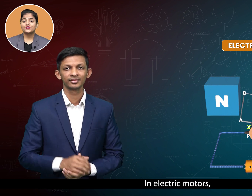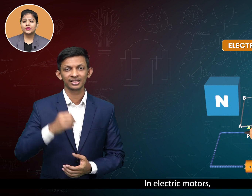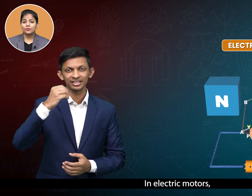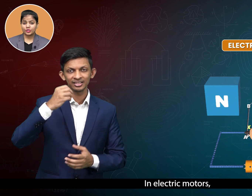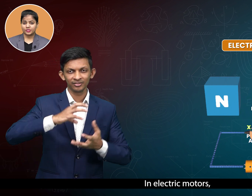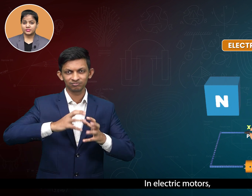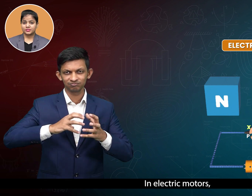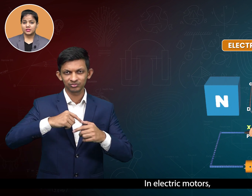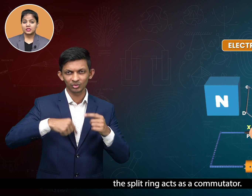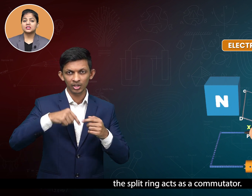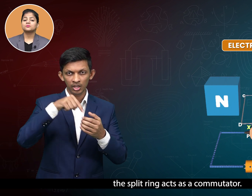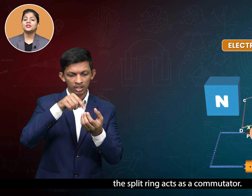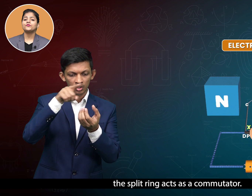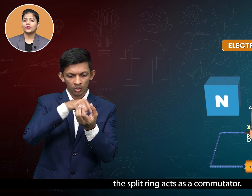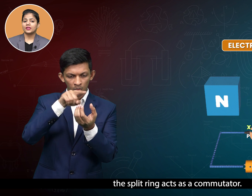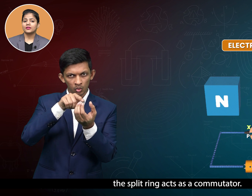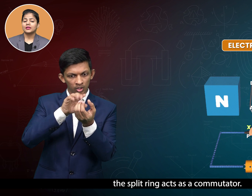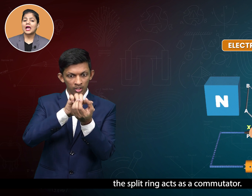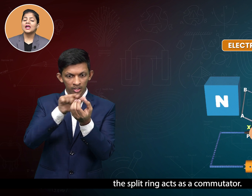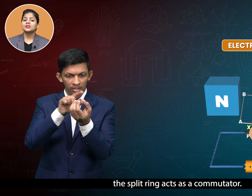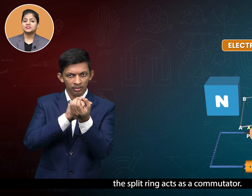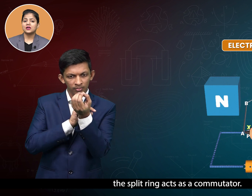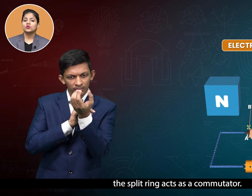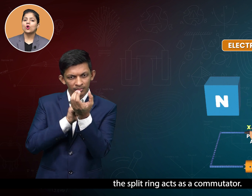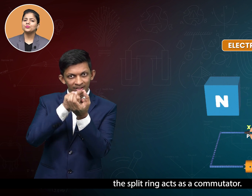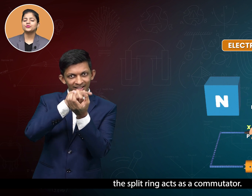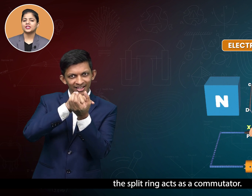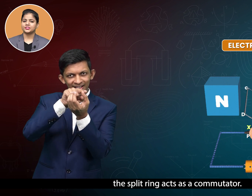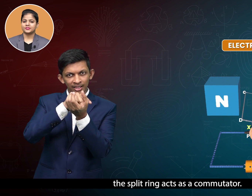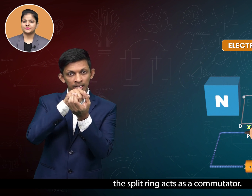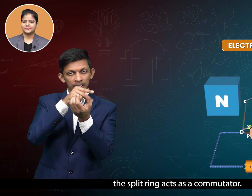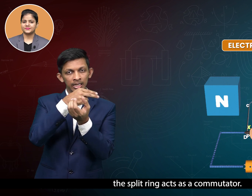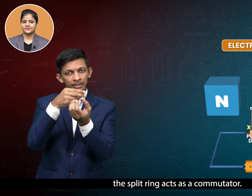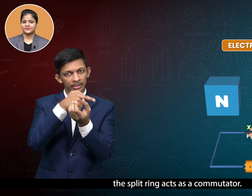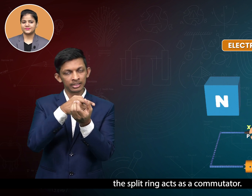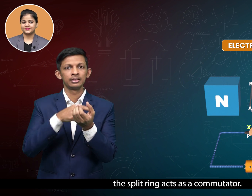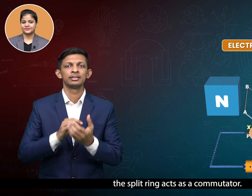In electric motors, the split ring acts as a commutator.